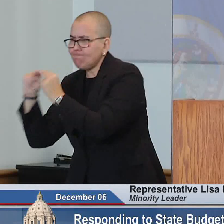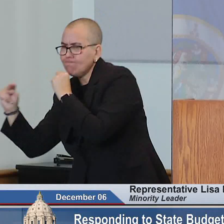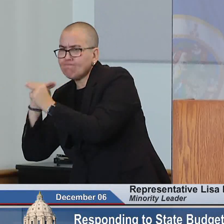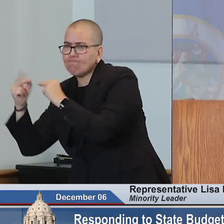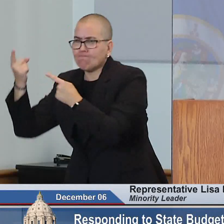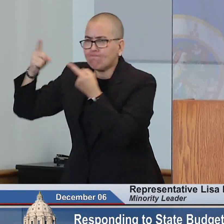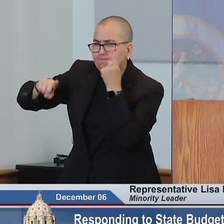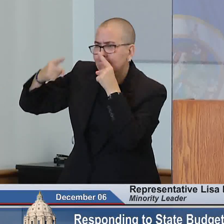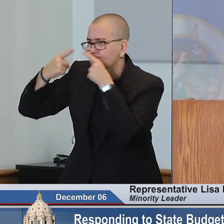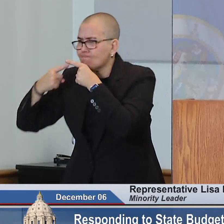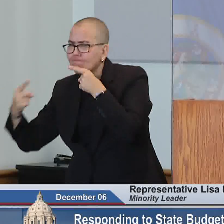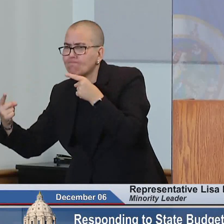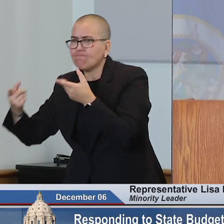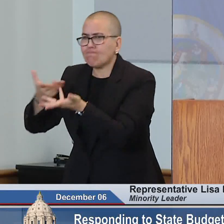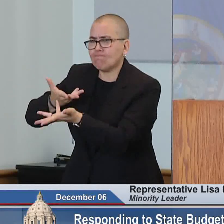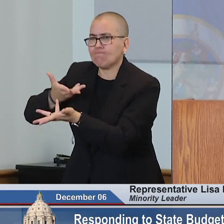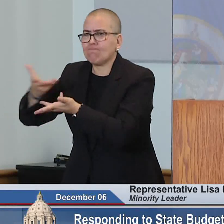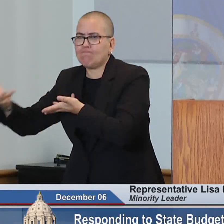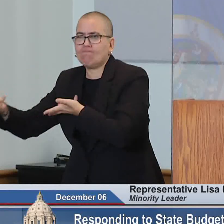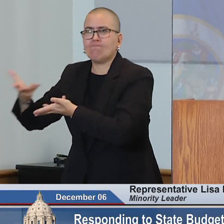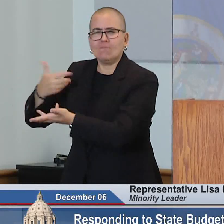we will definitely make those loud too.